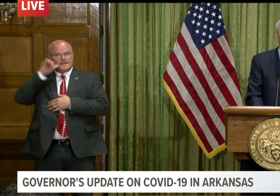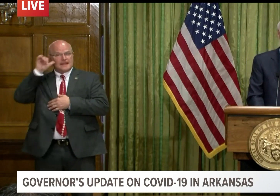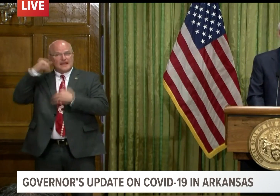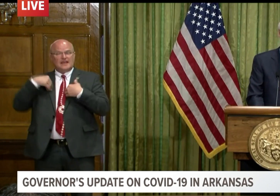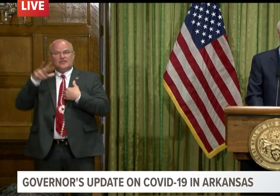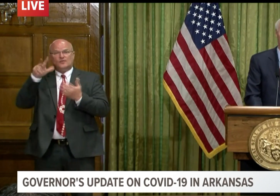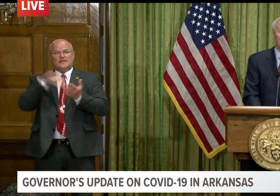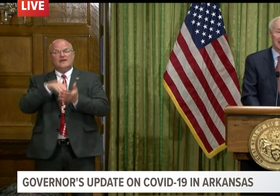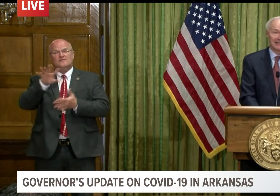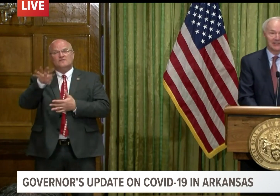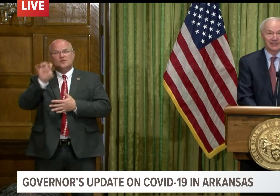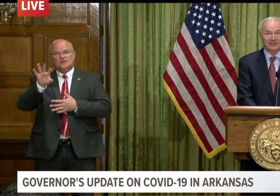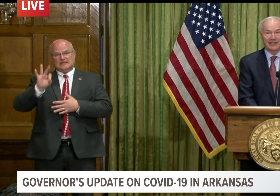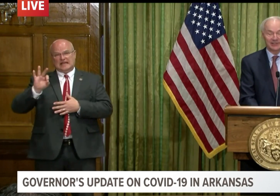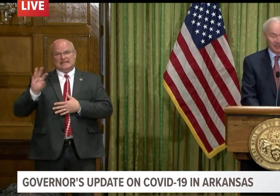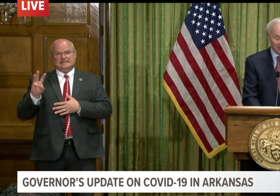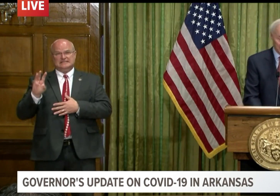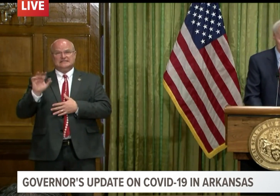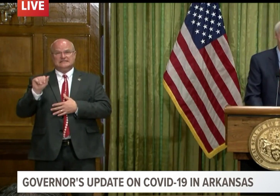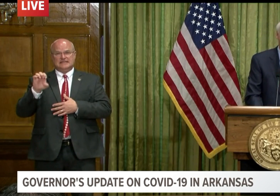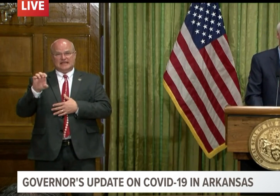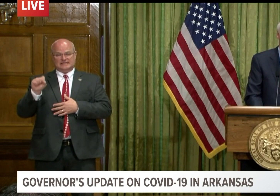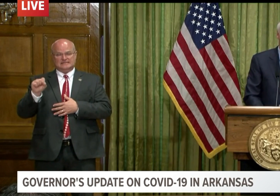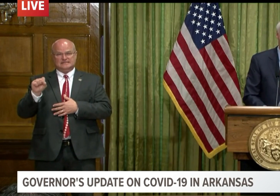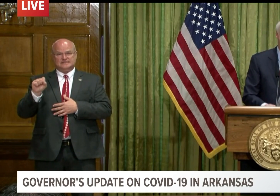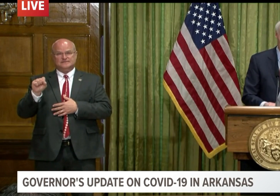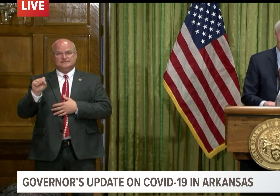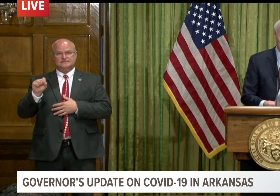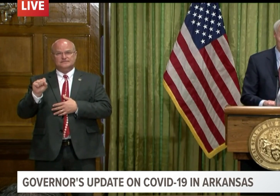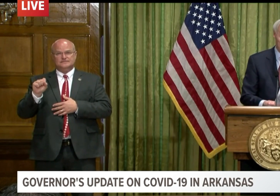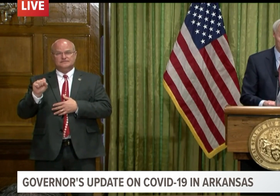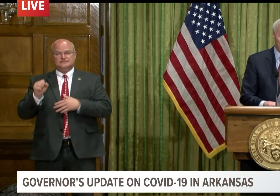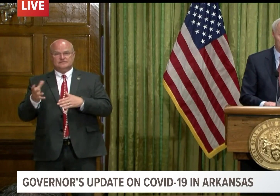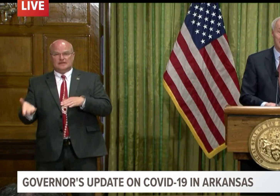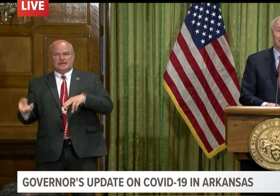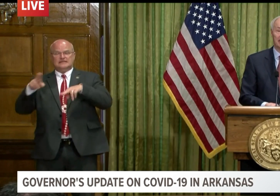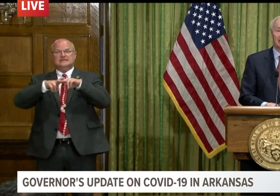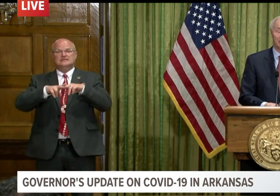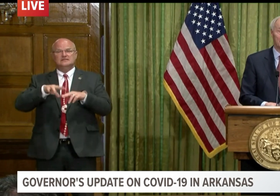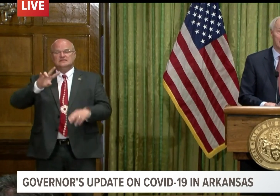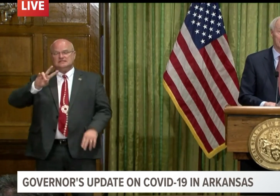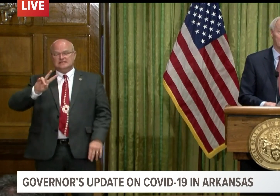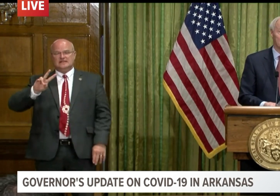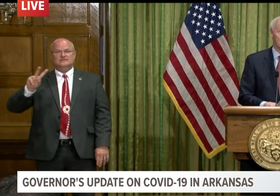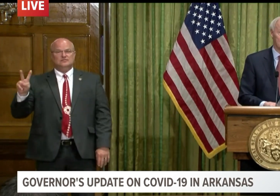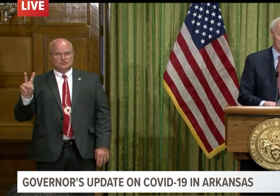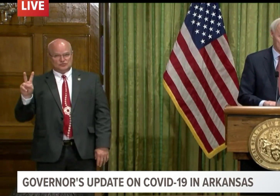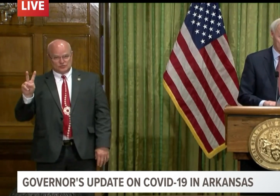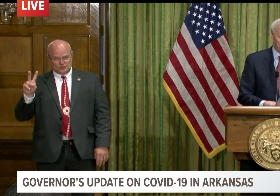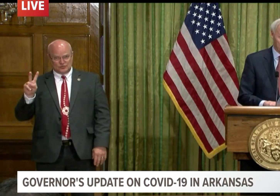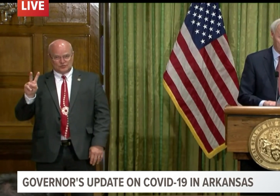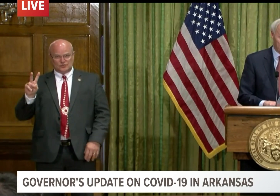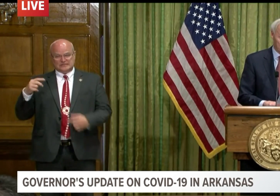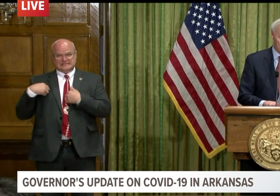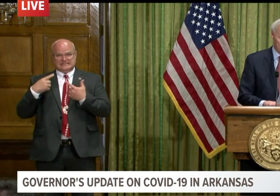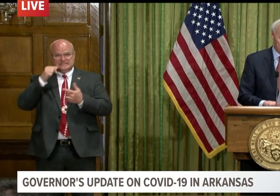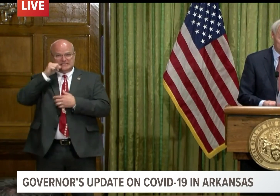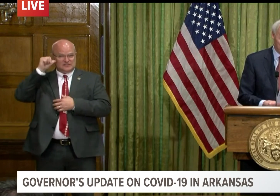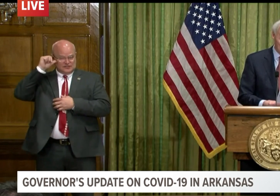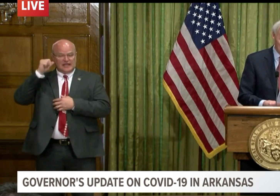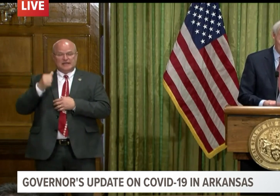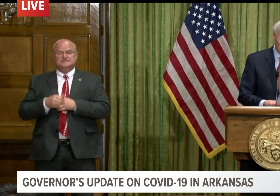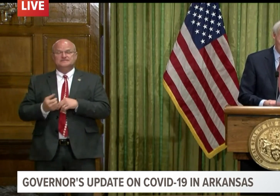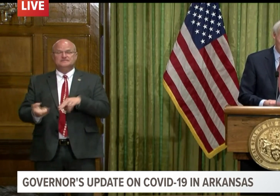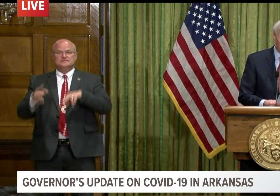had 3,496 cases. We had an additional 72 cases since